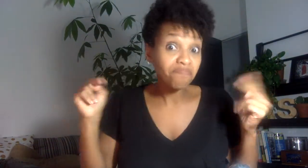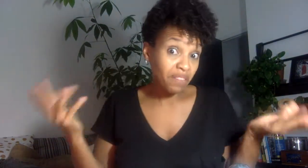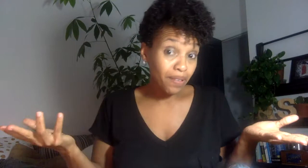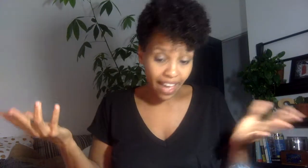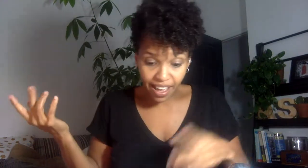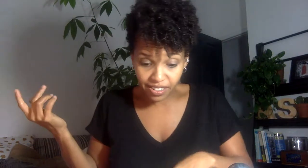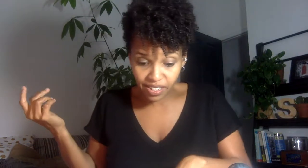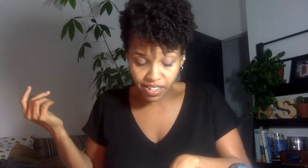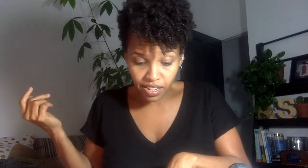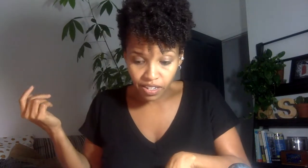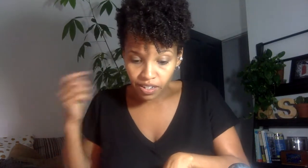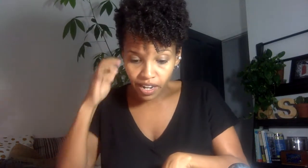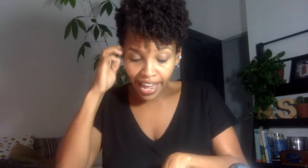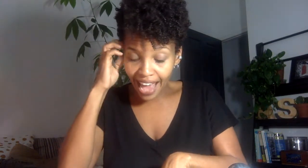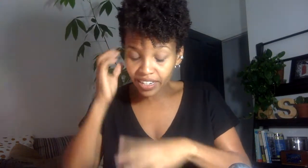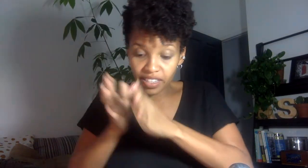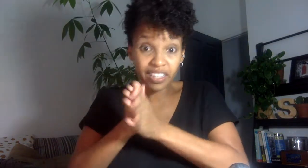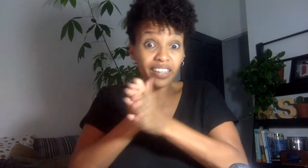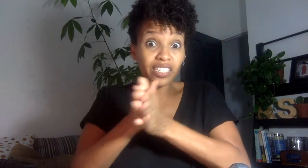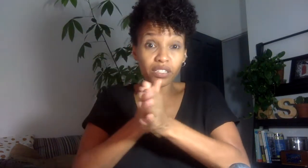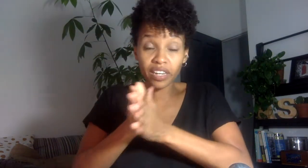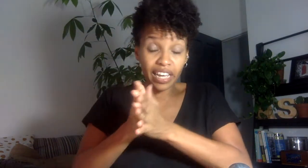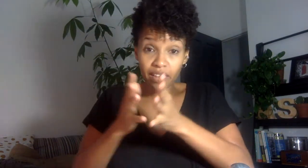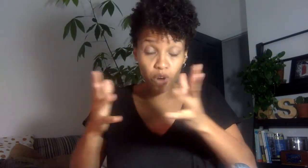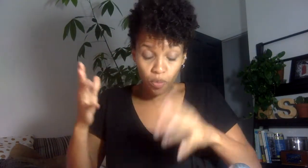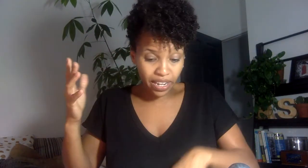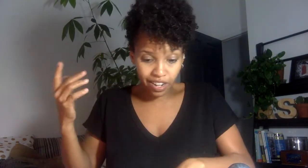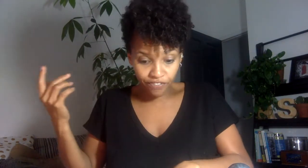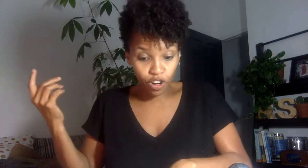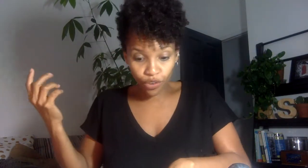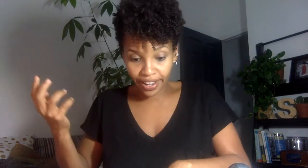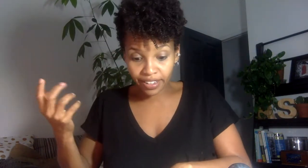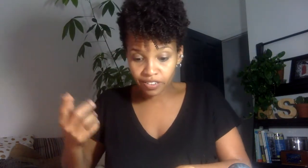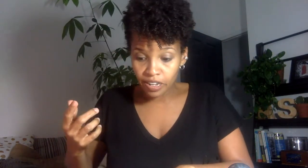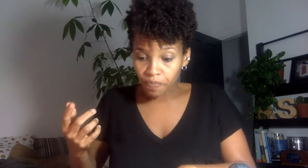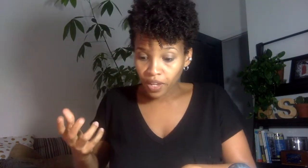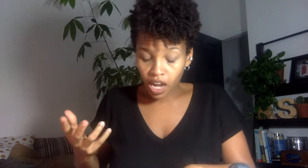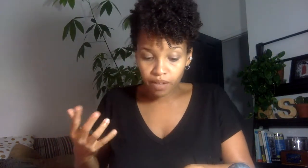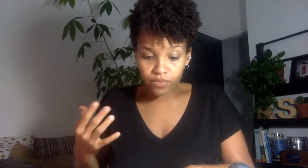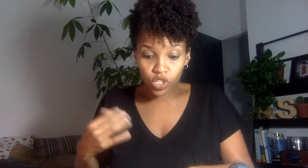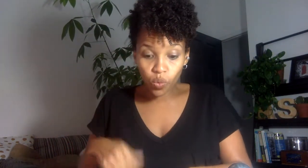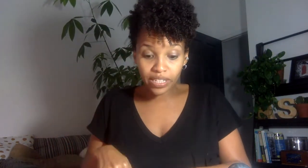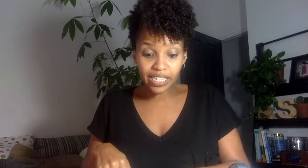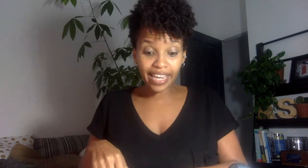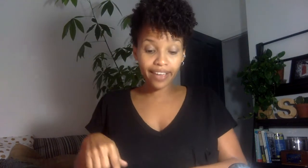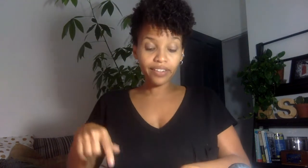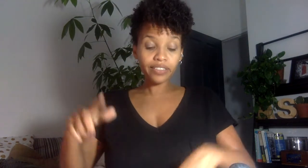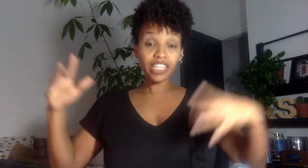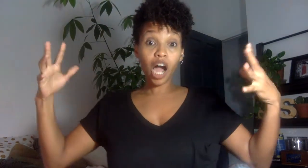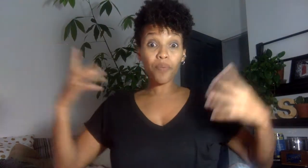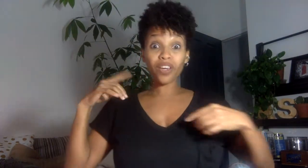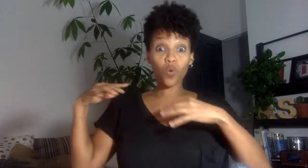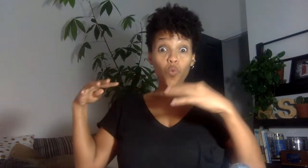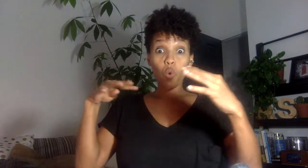maybe that. I added this in the moment and it felt right. So once again, topic,